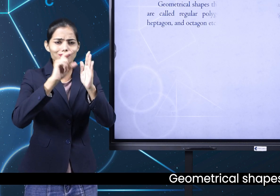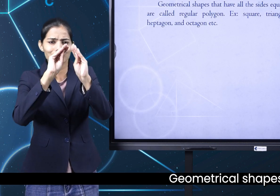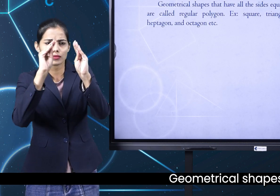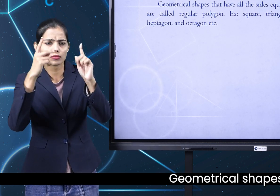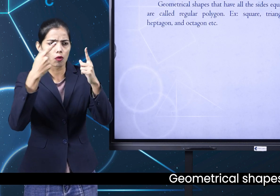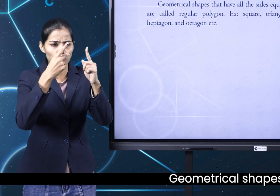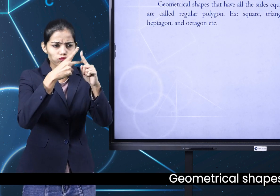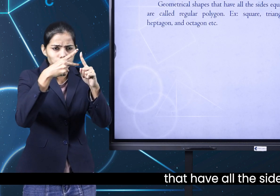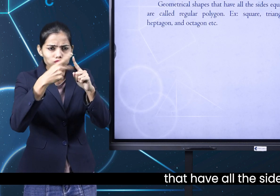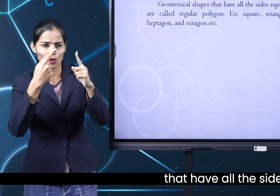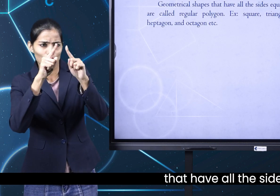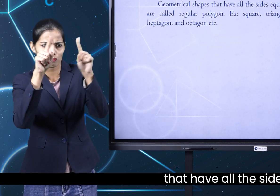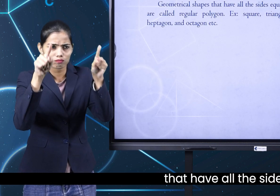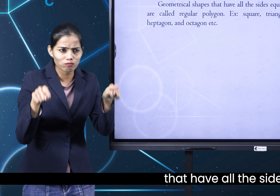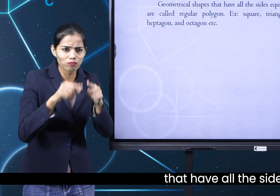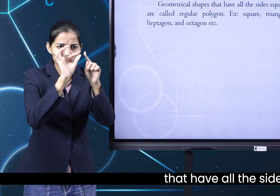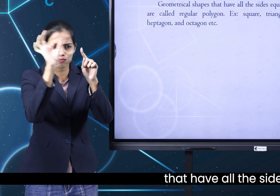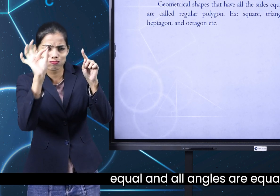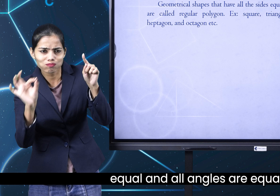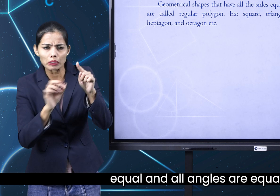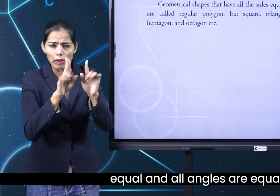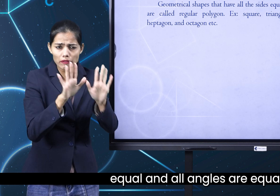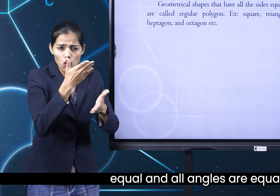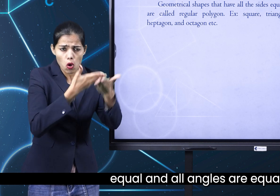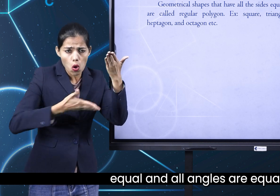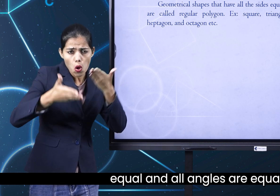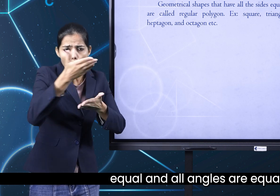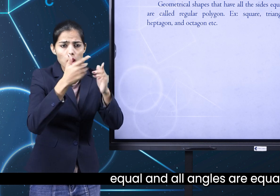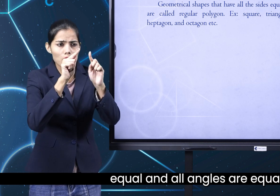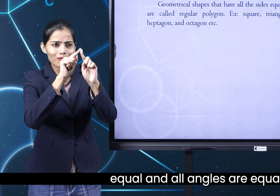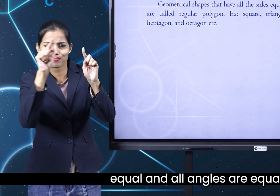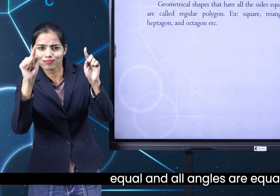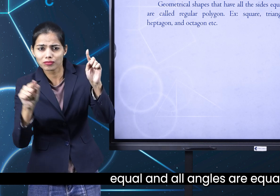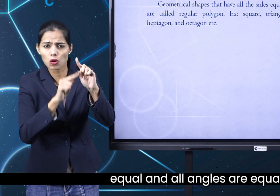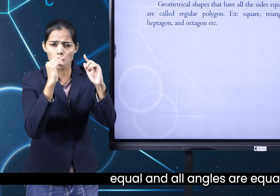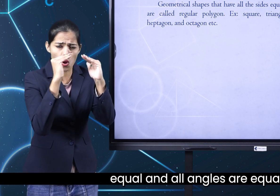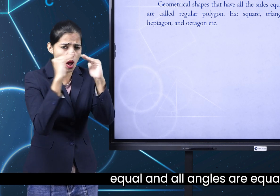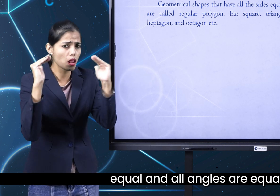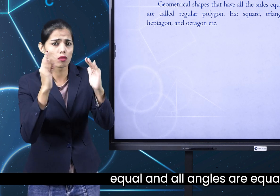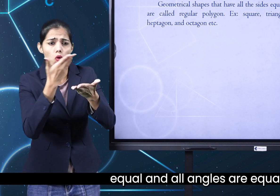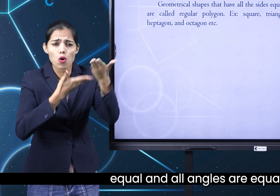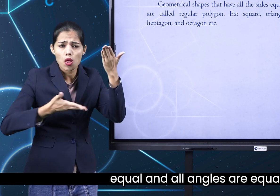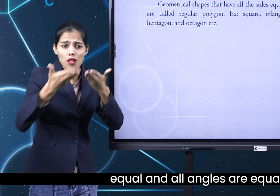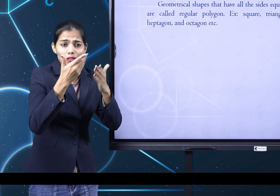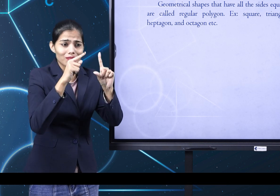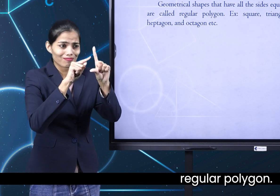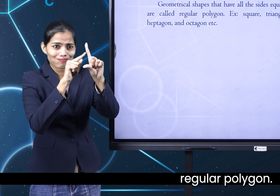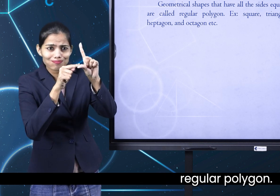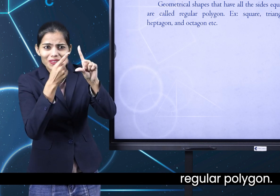Geometrical shapes that have all the sides equal and all angles are equal are called regular